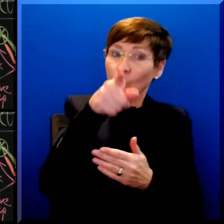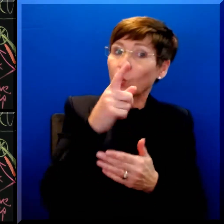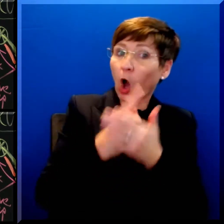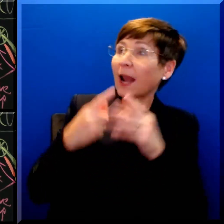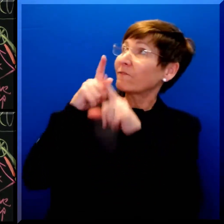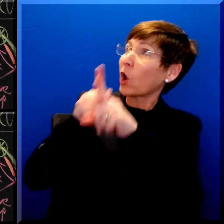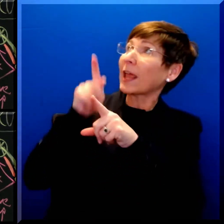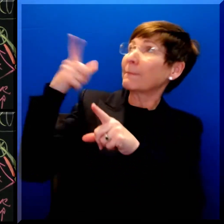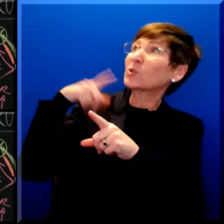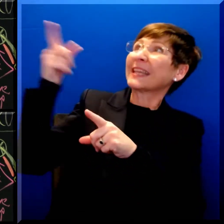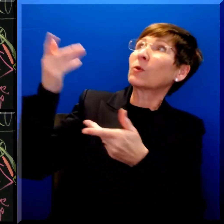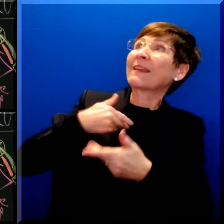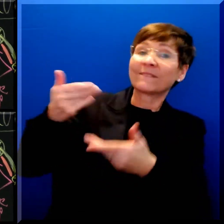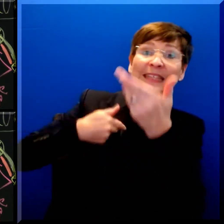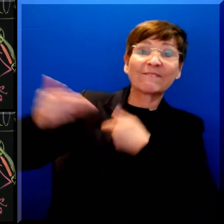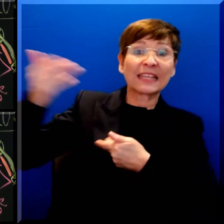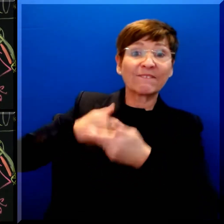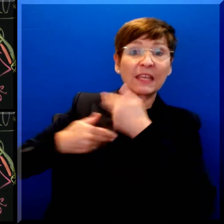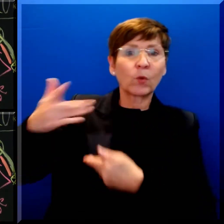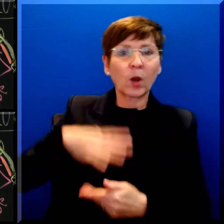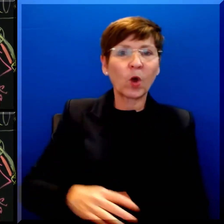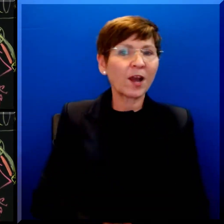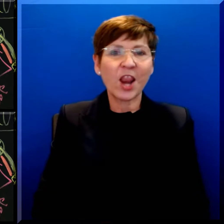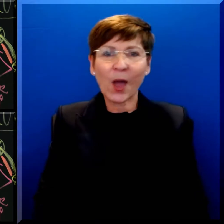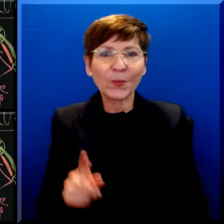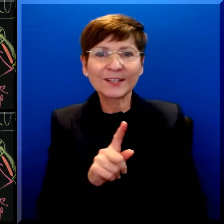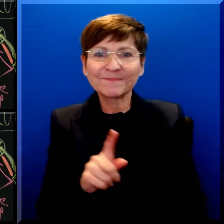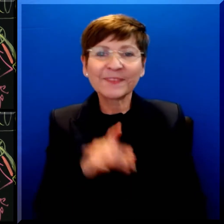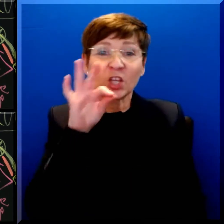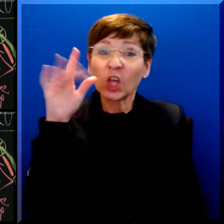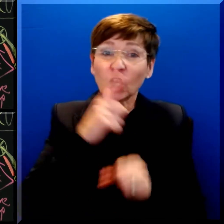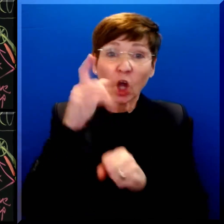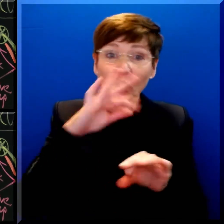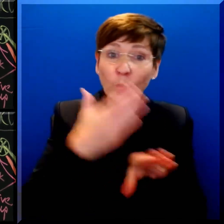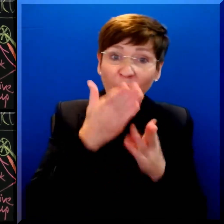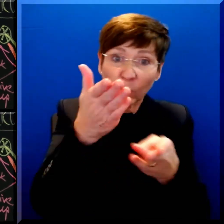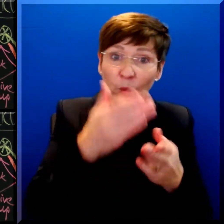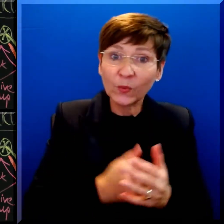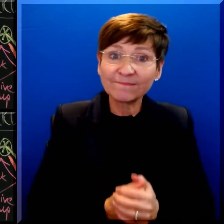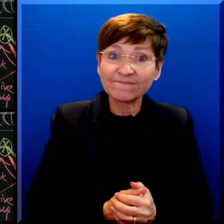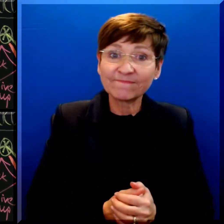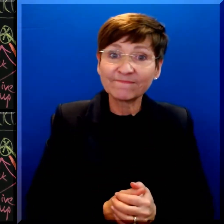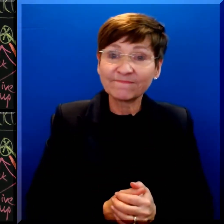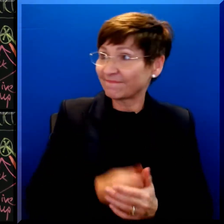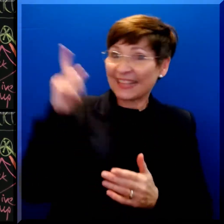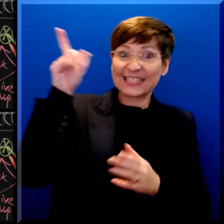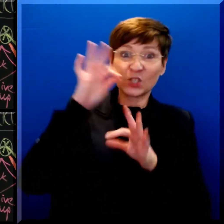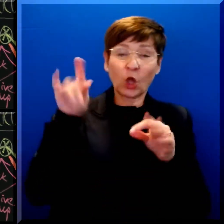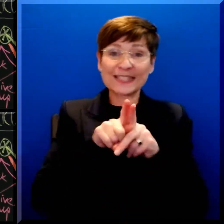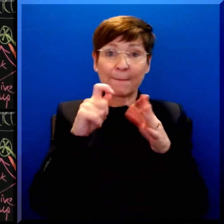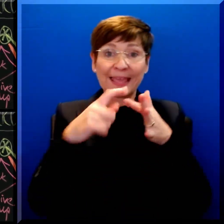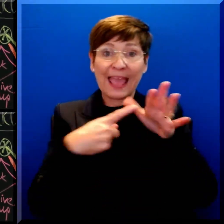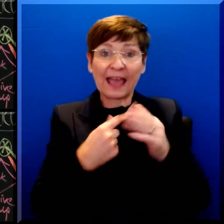God when he does what you want and follows your timetable. Newsflash. God don't work for you. He ain't your